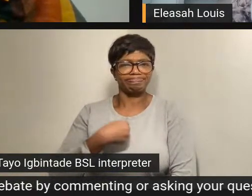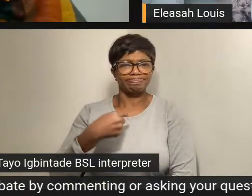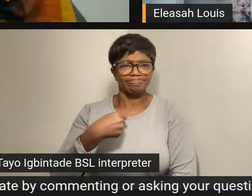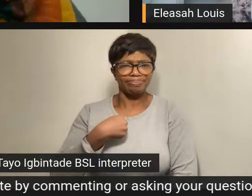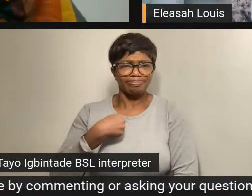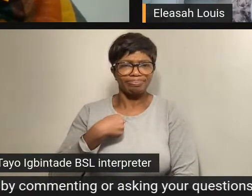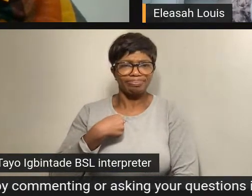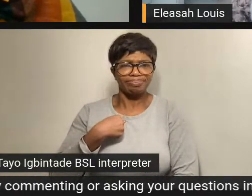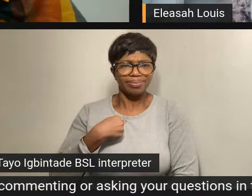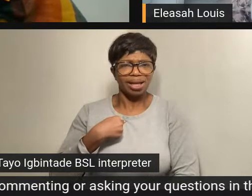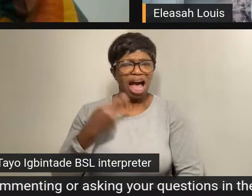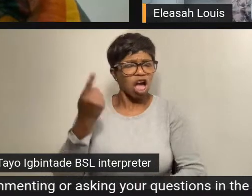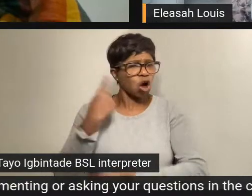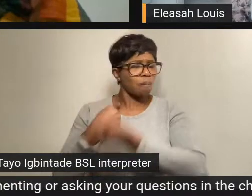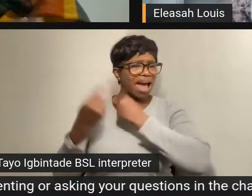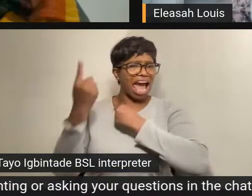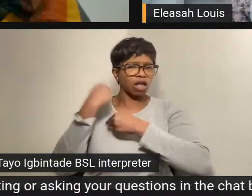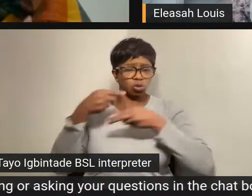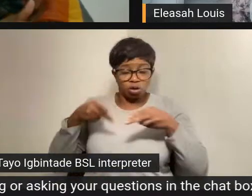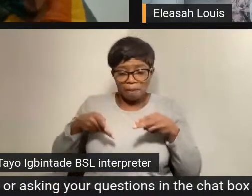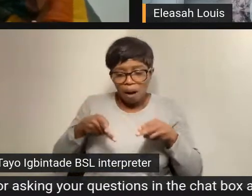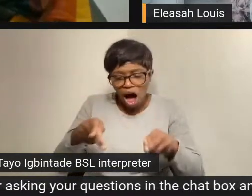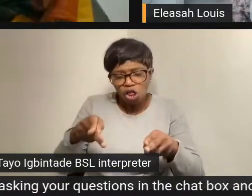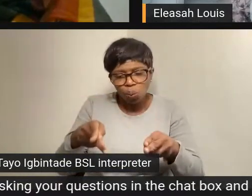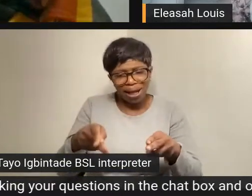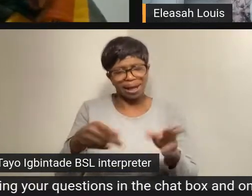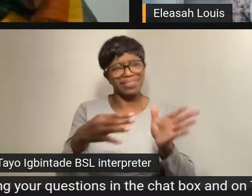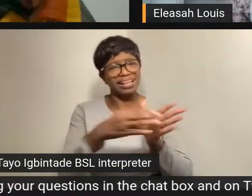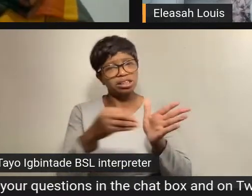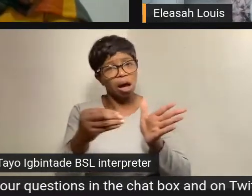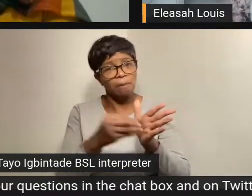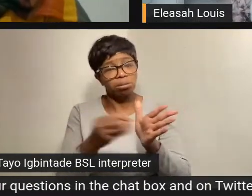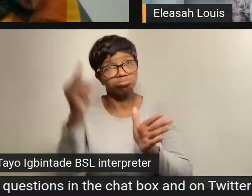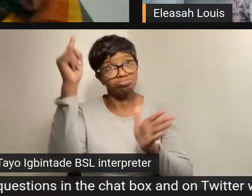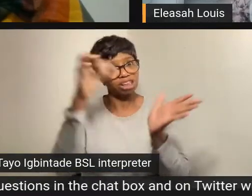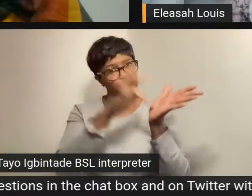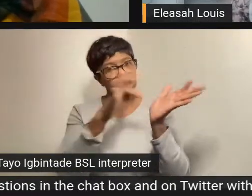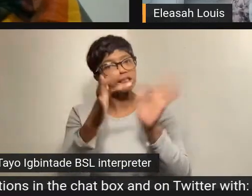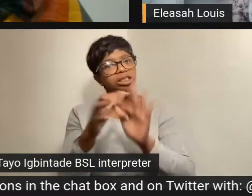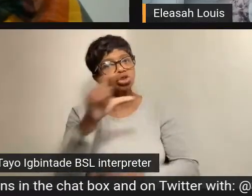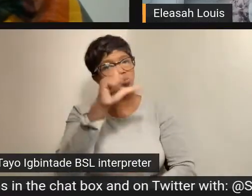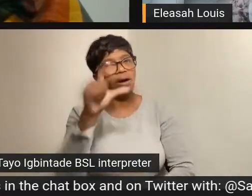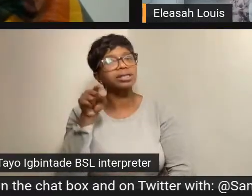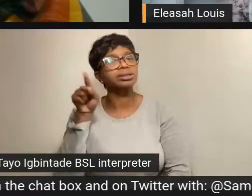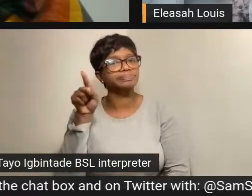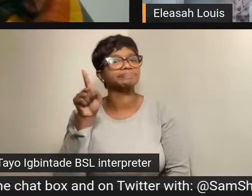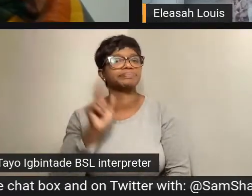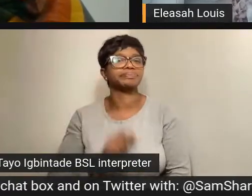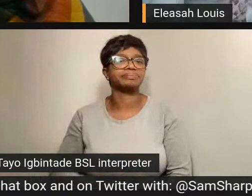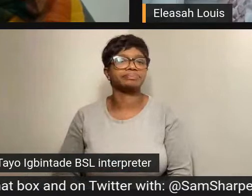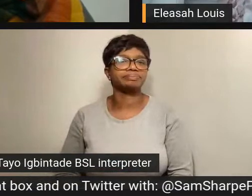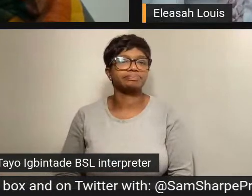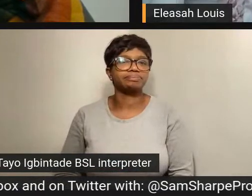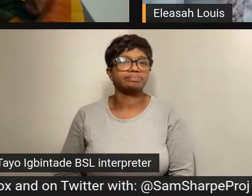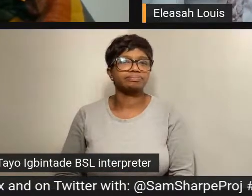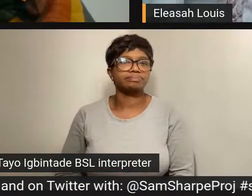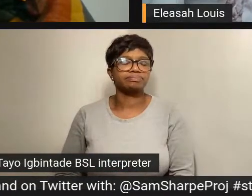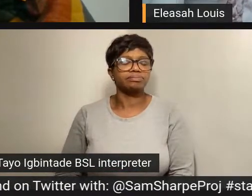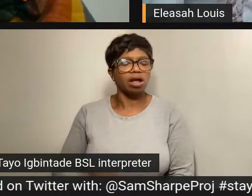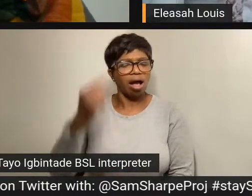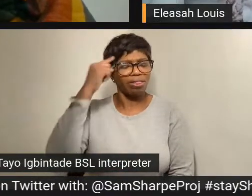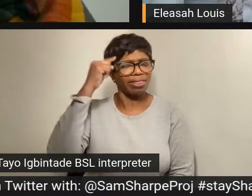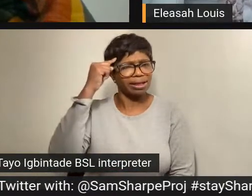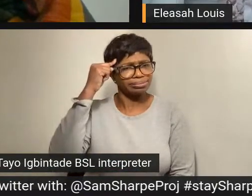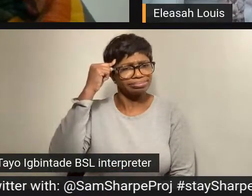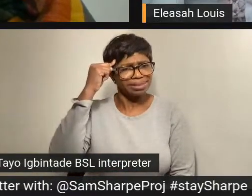to the pathway that and the example of Jesus Christ, right? And I think that